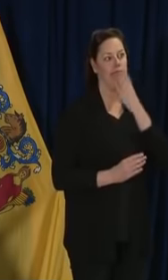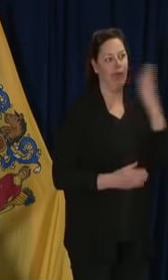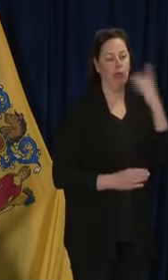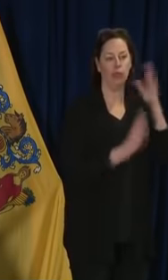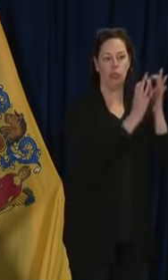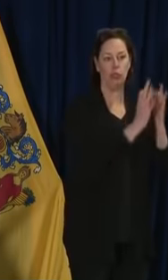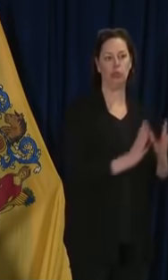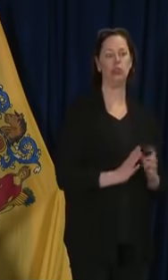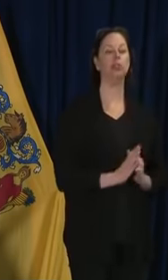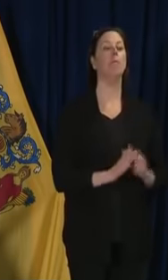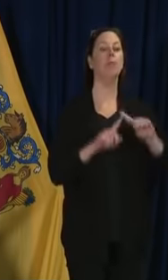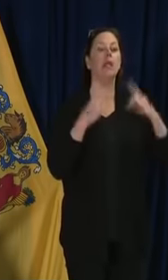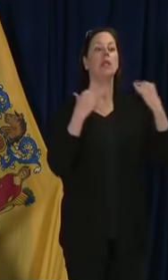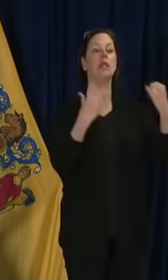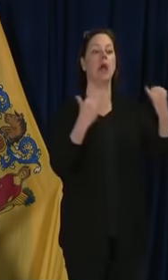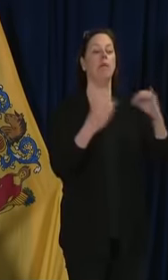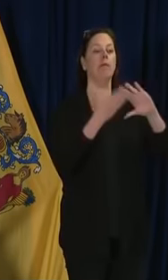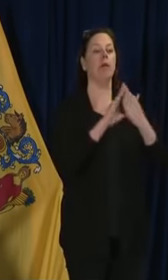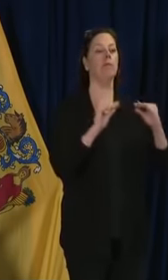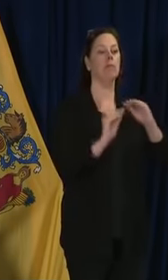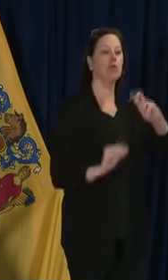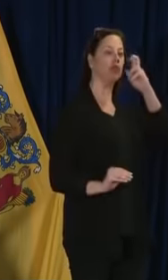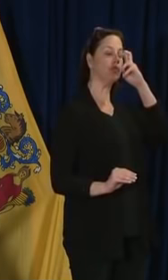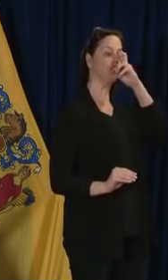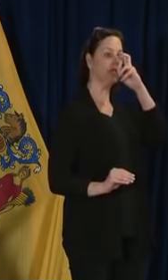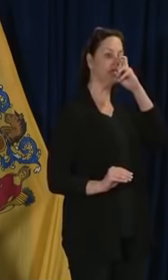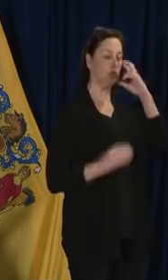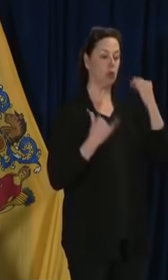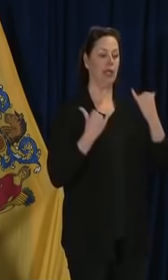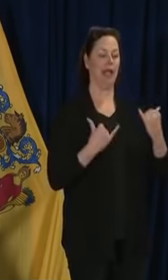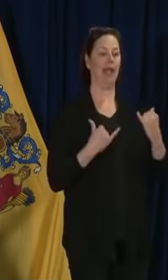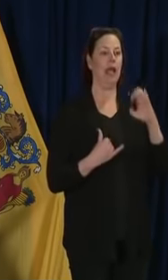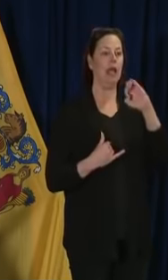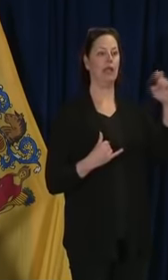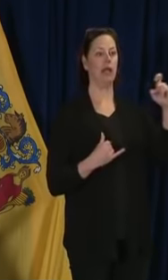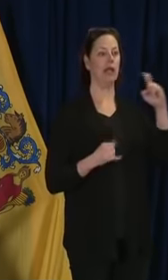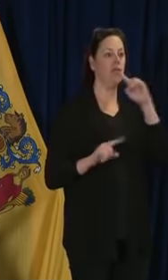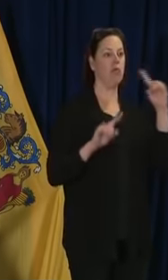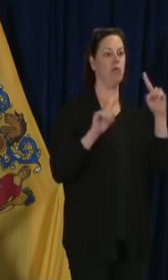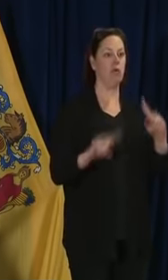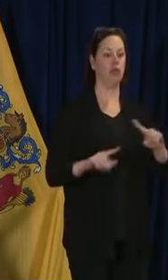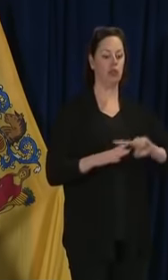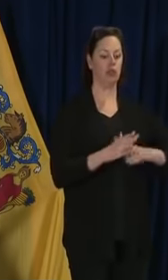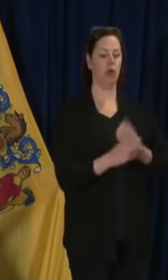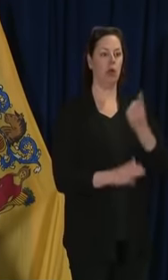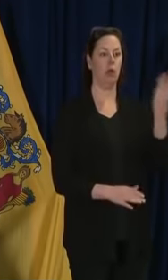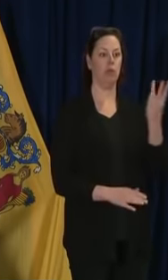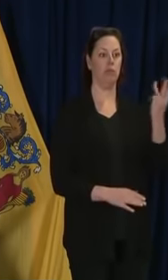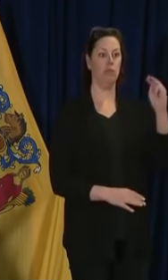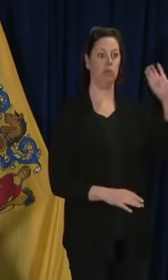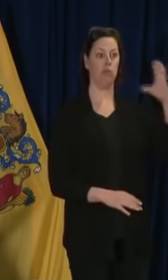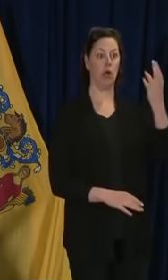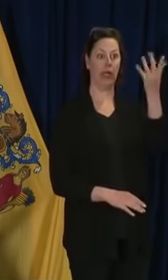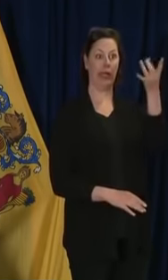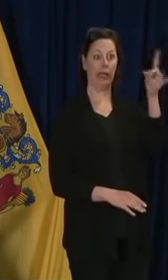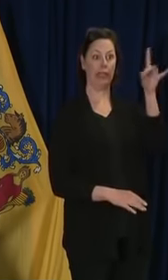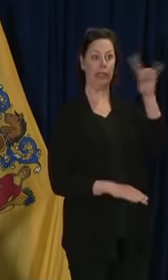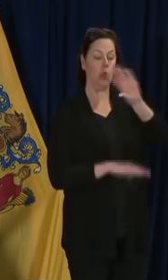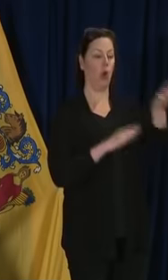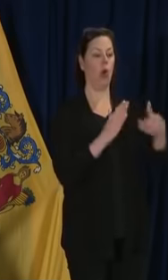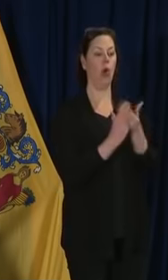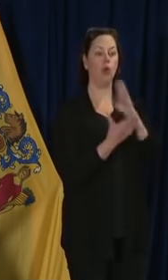Today, I am signing an executive order stating that effective Wednesday, March 18th, all New Jersey